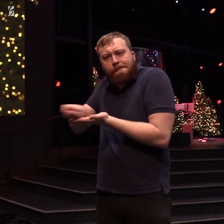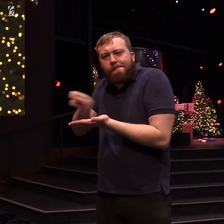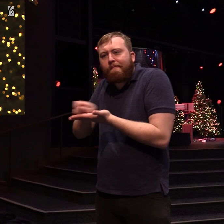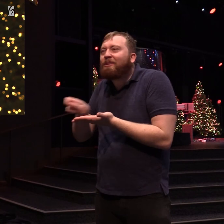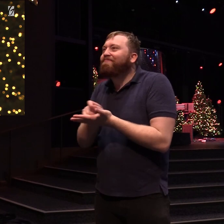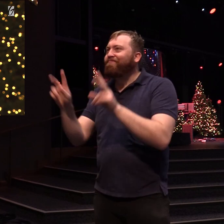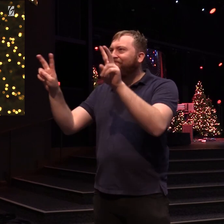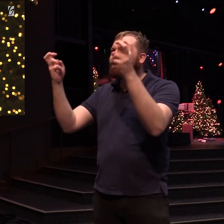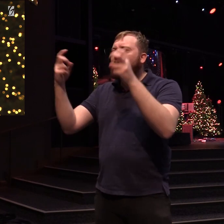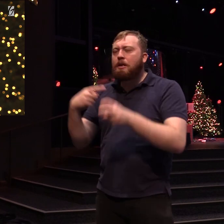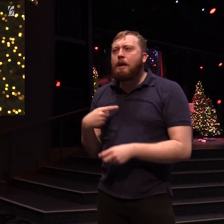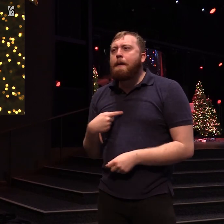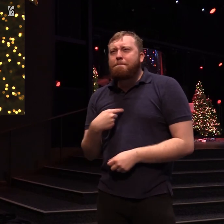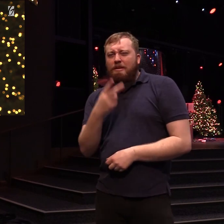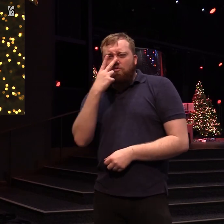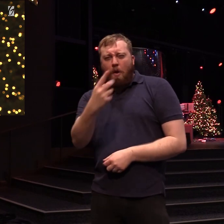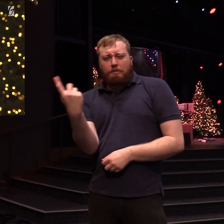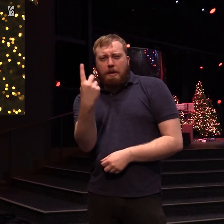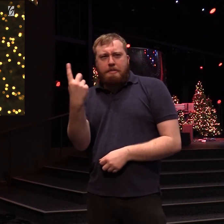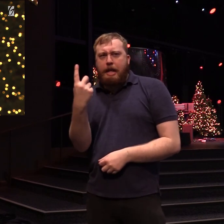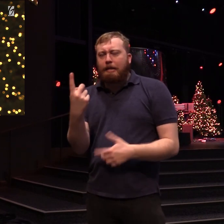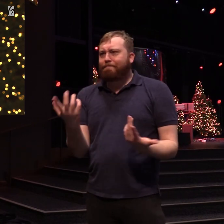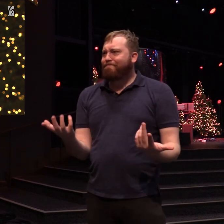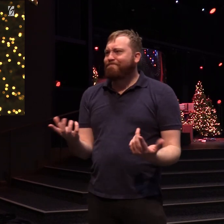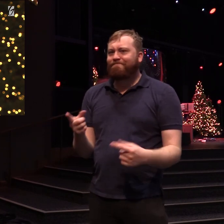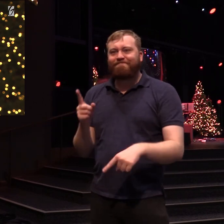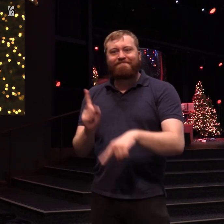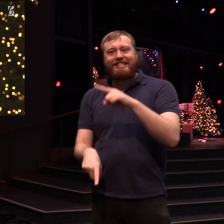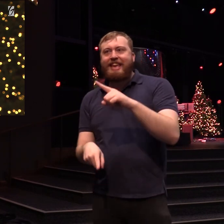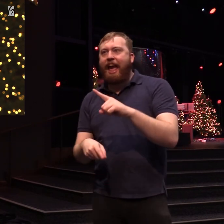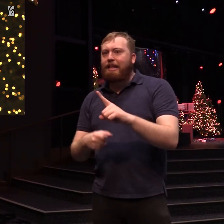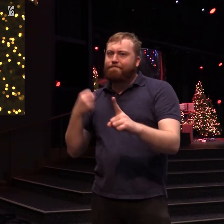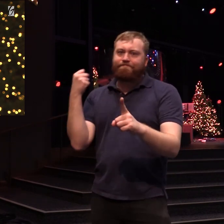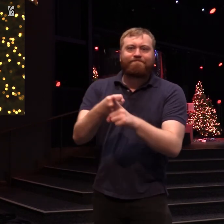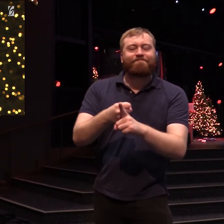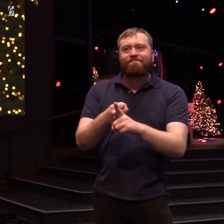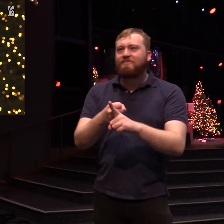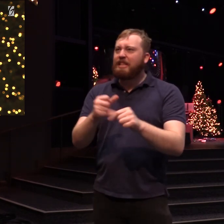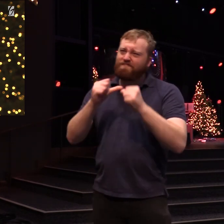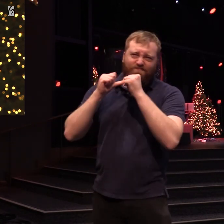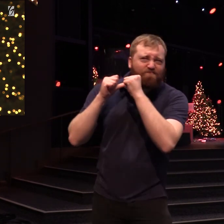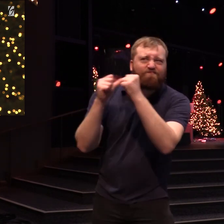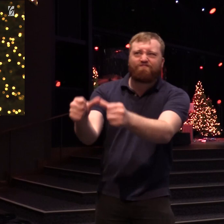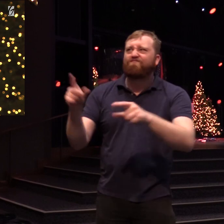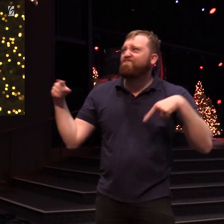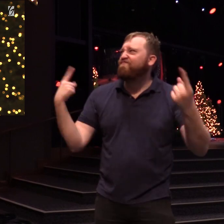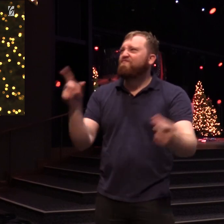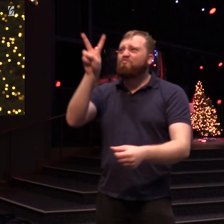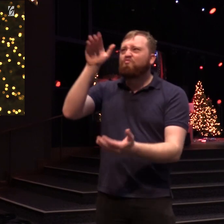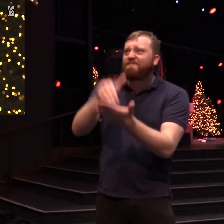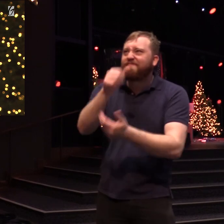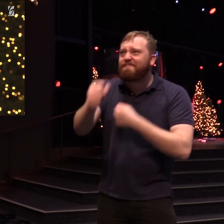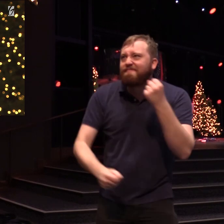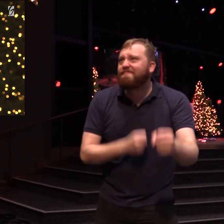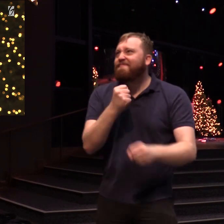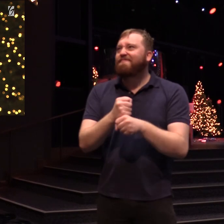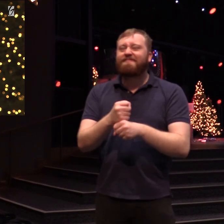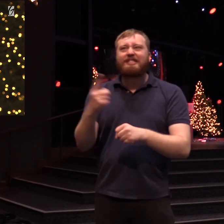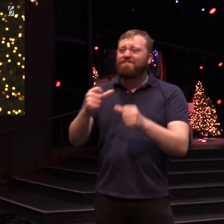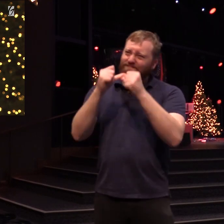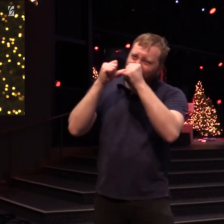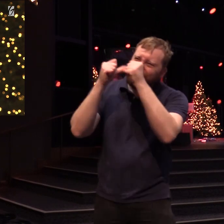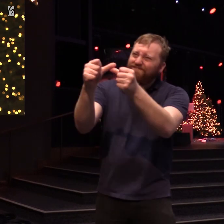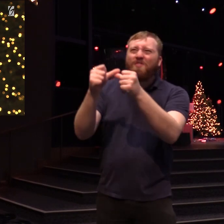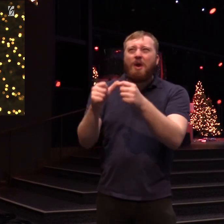untouchable, something that had endured through the millennia, something that was indestructible, the spirit and life and power